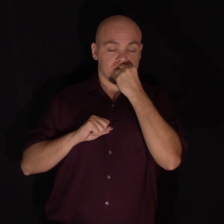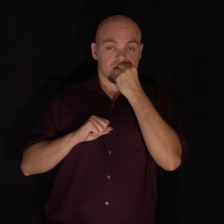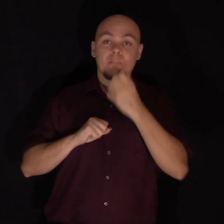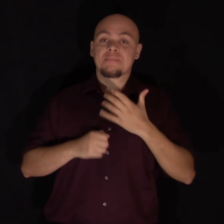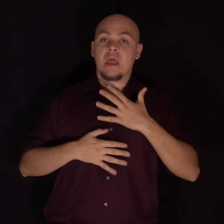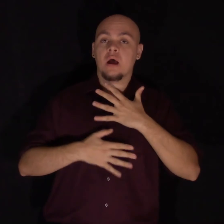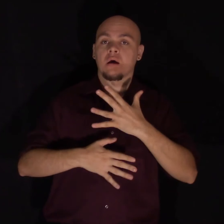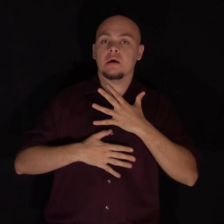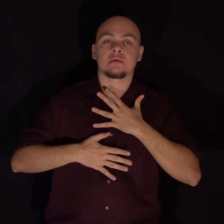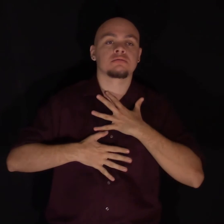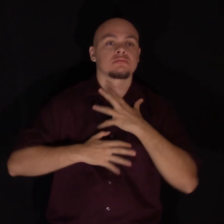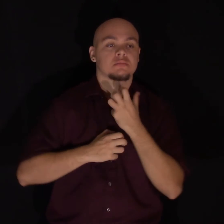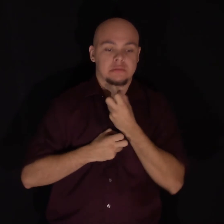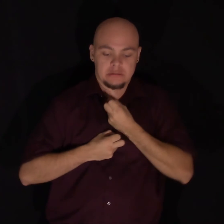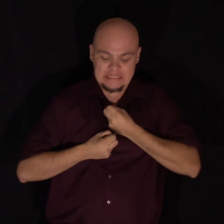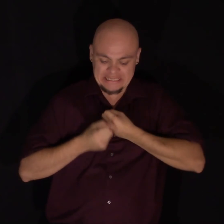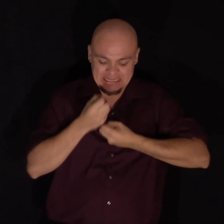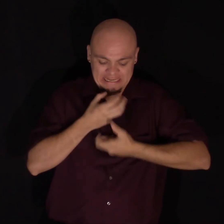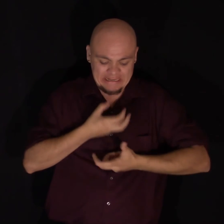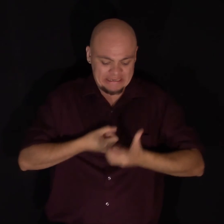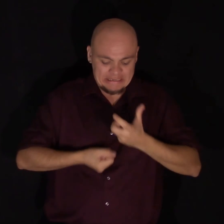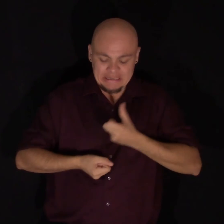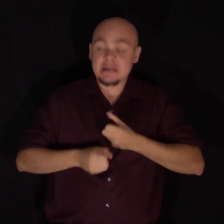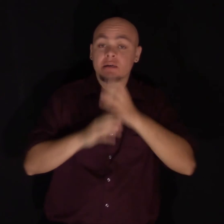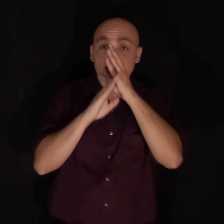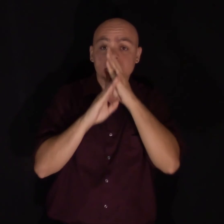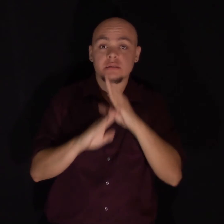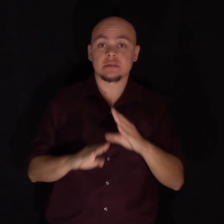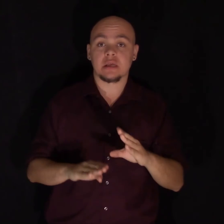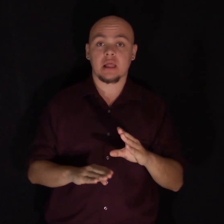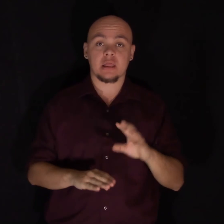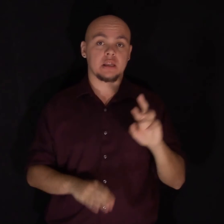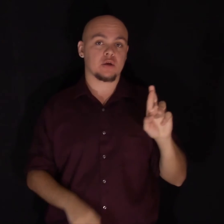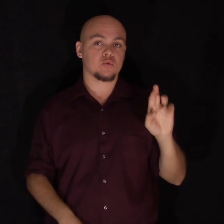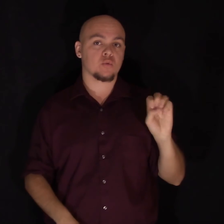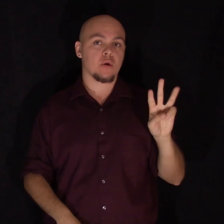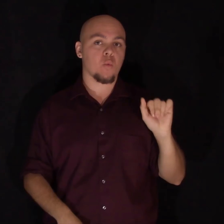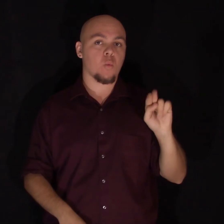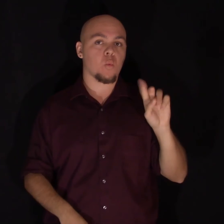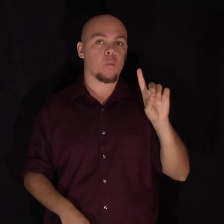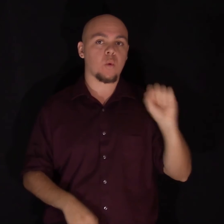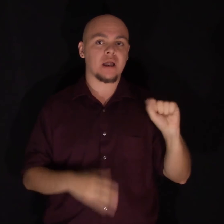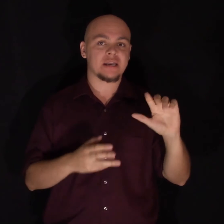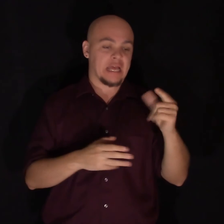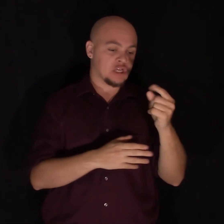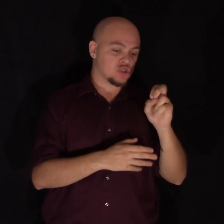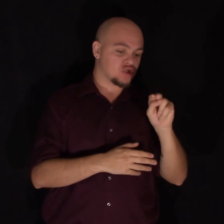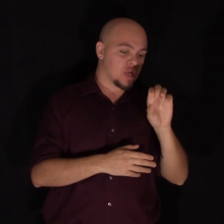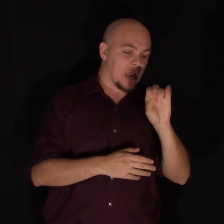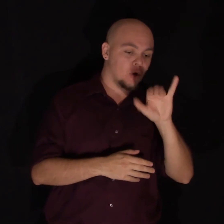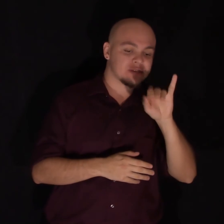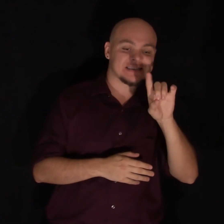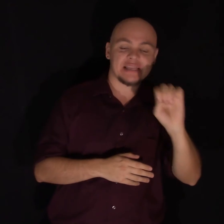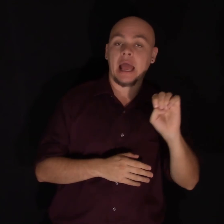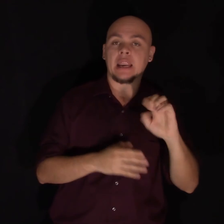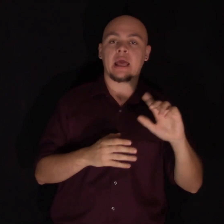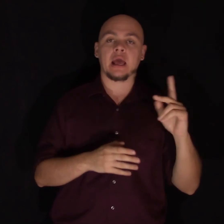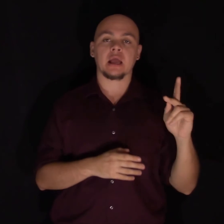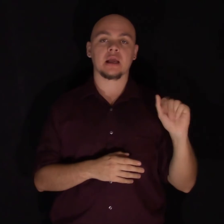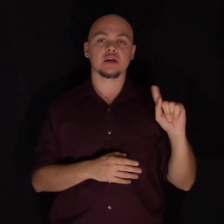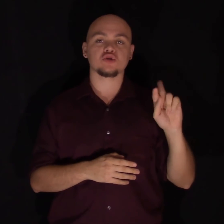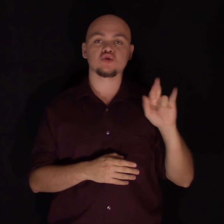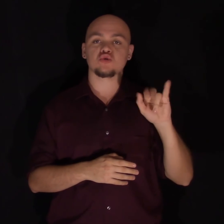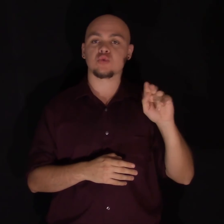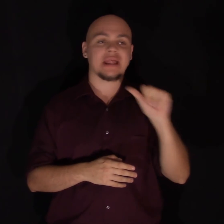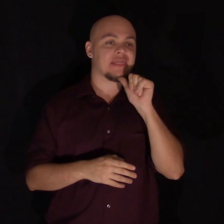chest because it doesn't feel safe in your lungs. Silence is Rwandan genocide. Silence is Katrina. It is what you hear when there aren't enough body